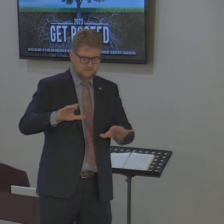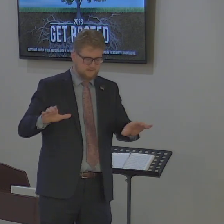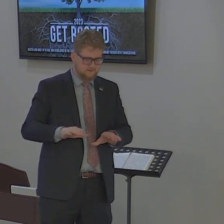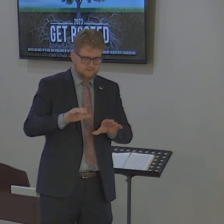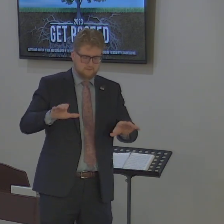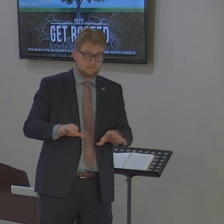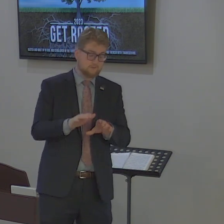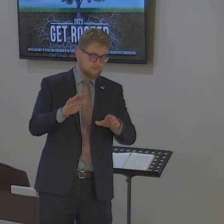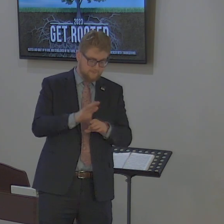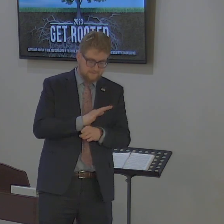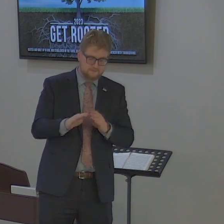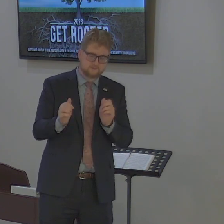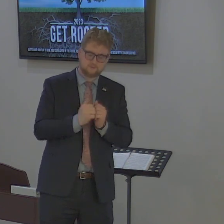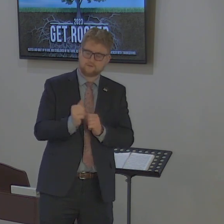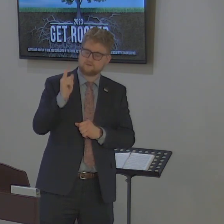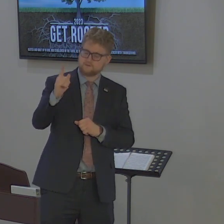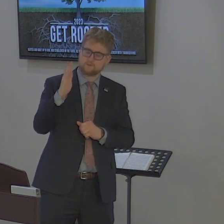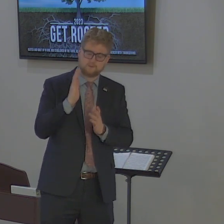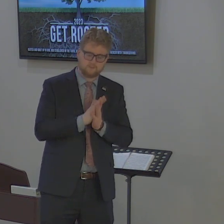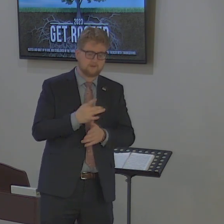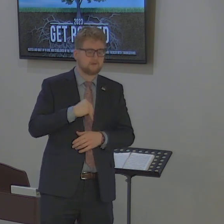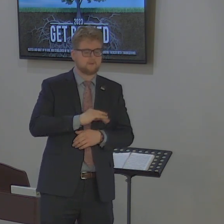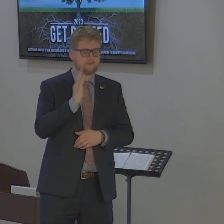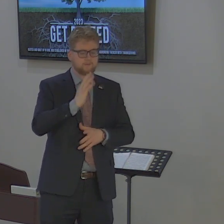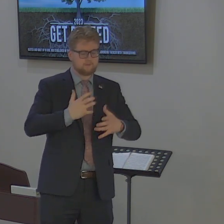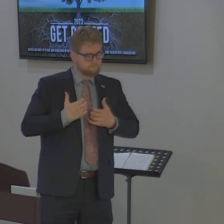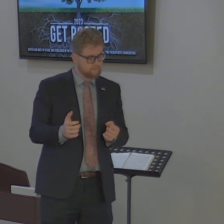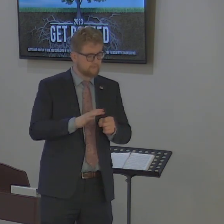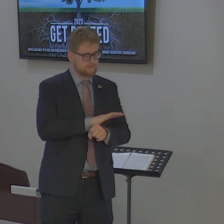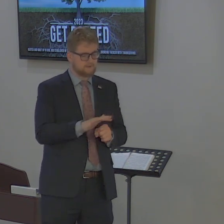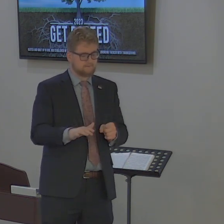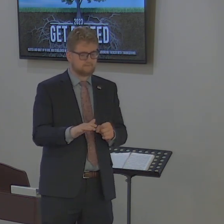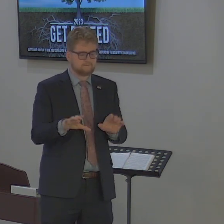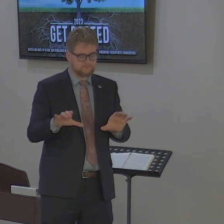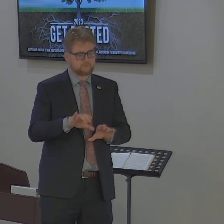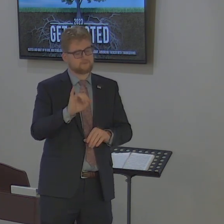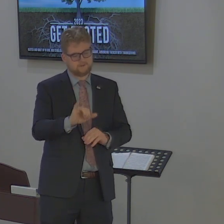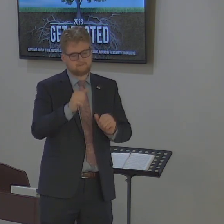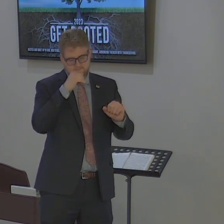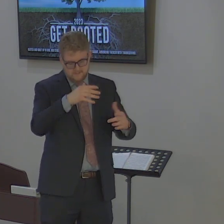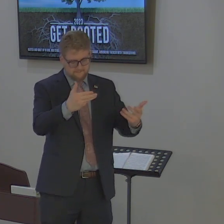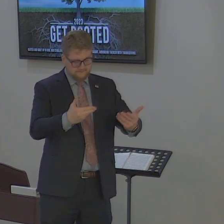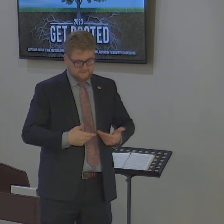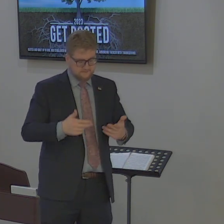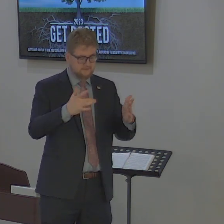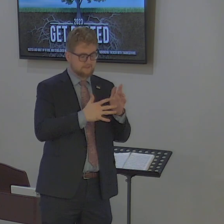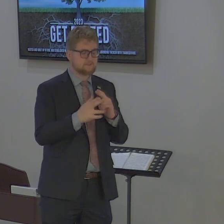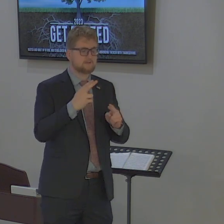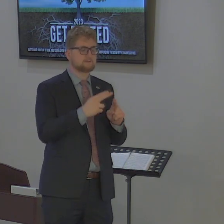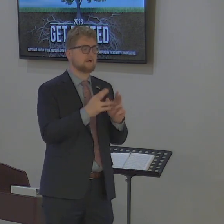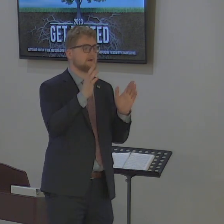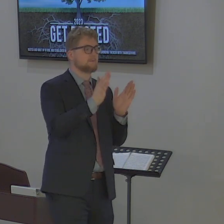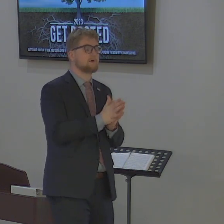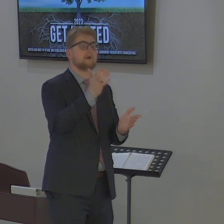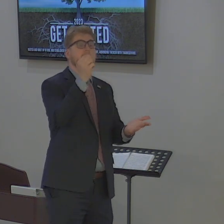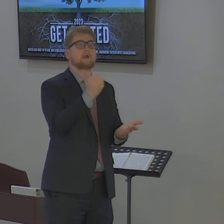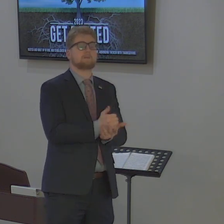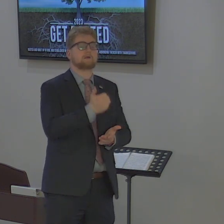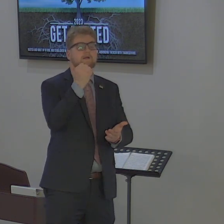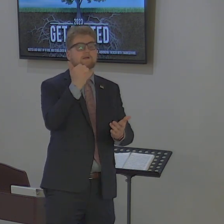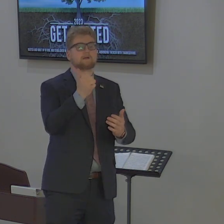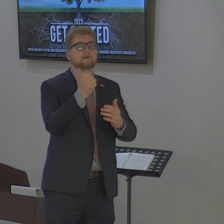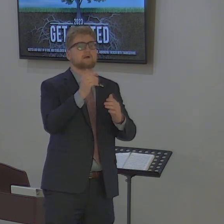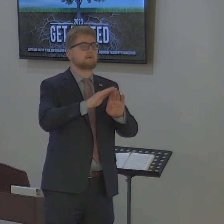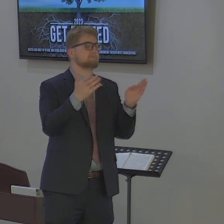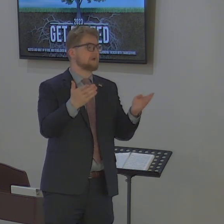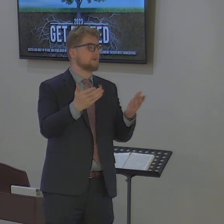I pray we'd be bold enough and have the courage to do it. You bless the invitation, now we ask. In Christ Jesus' name we pray. Amen. The invitation's open.